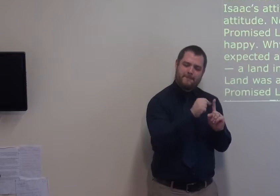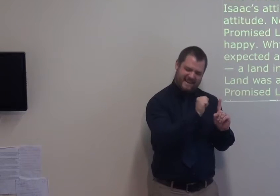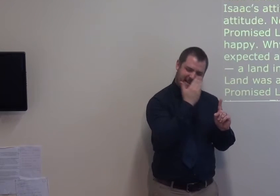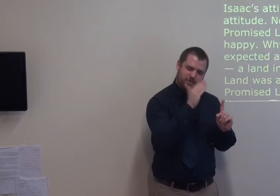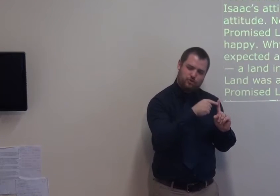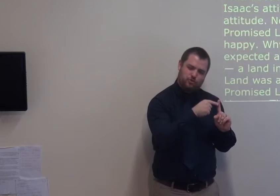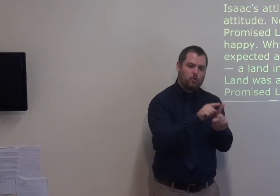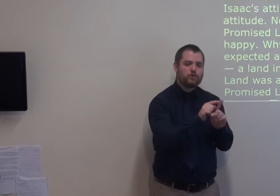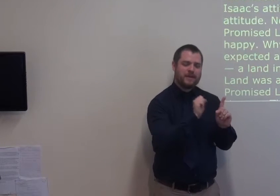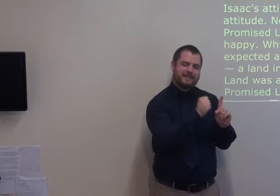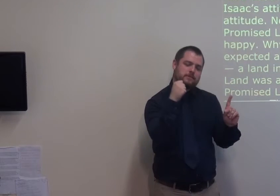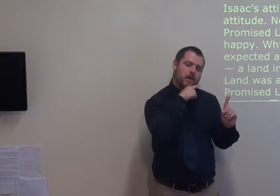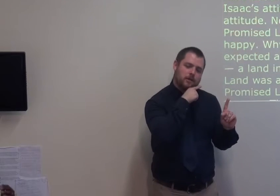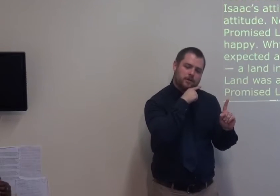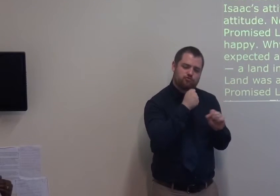Isaac's attitude, and Jacob's attitude.